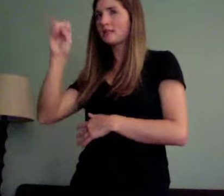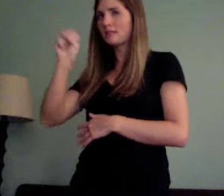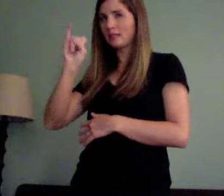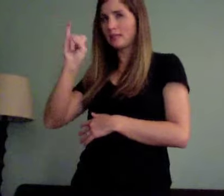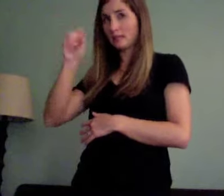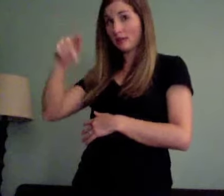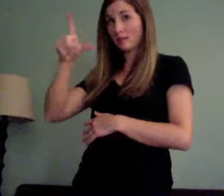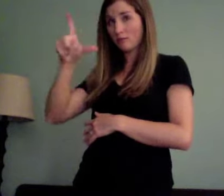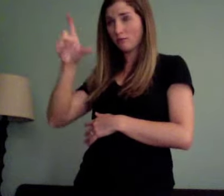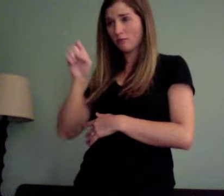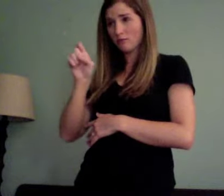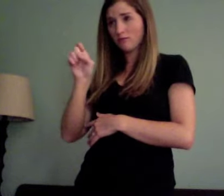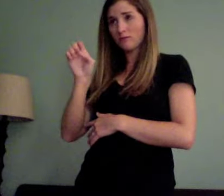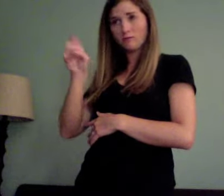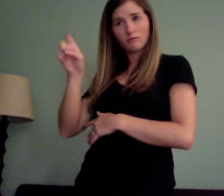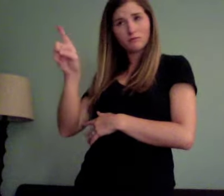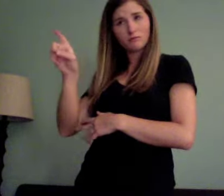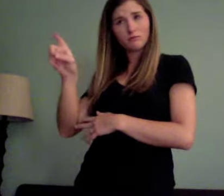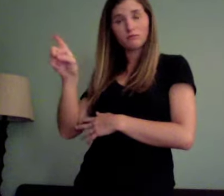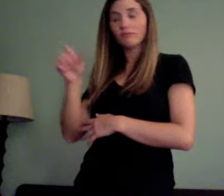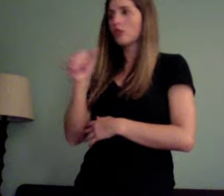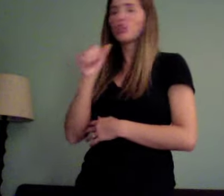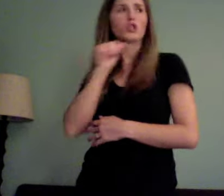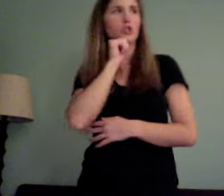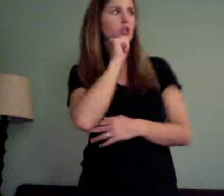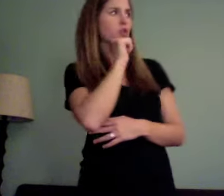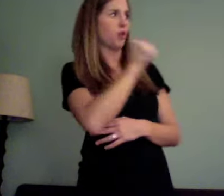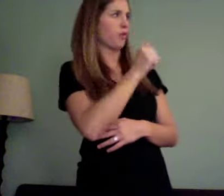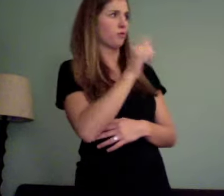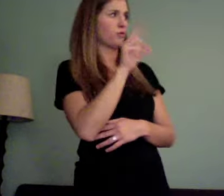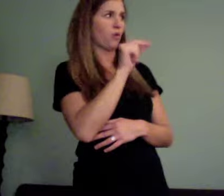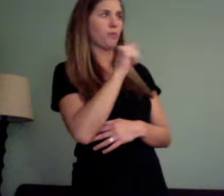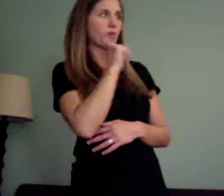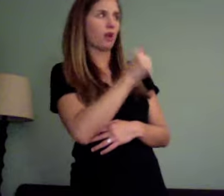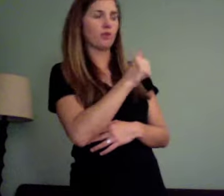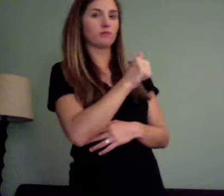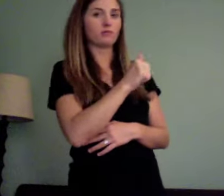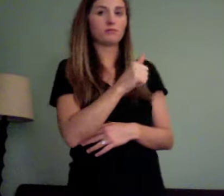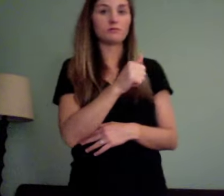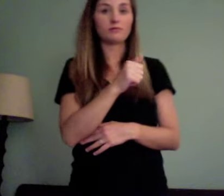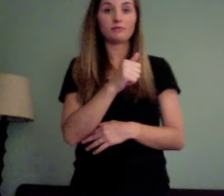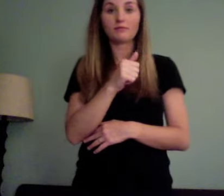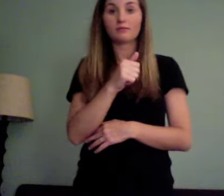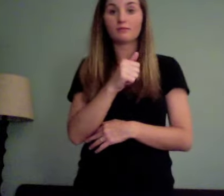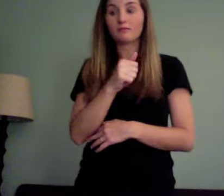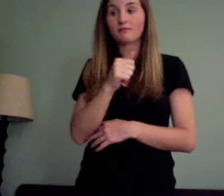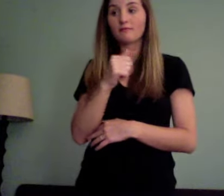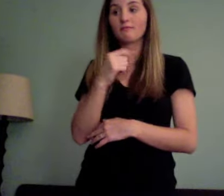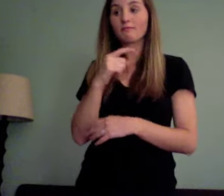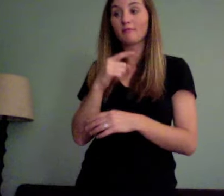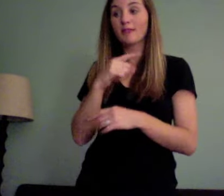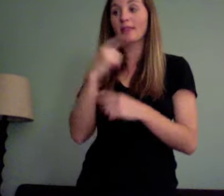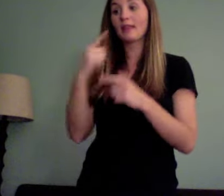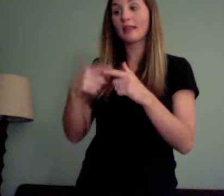Because it was cold, the household servants and the guards had made a, what? Charcoal fire. They stood